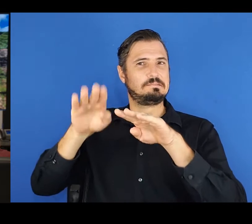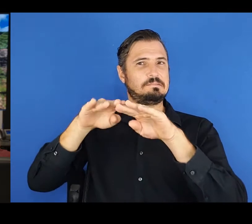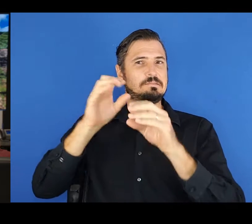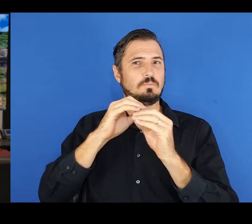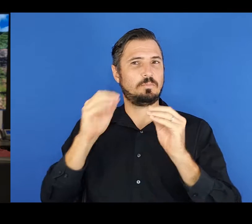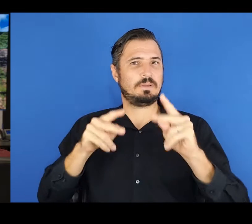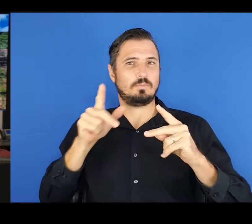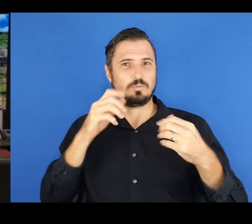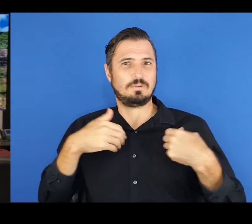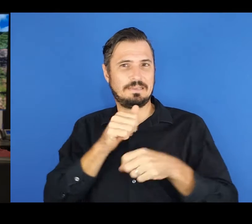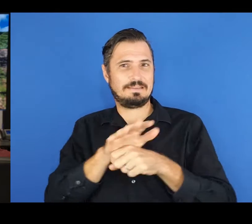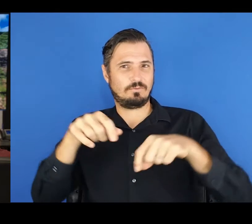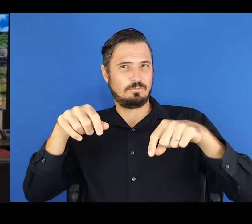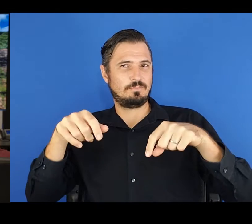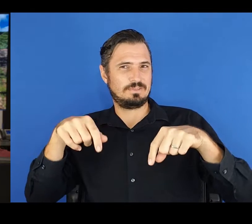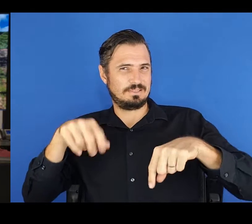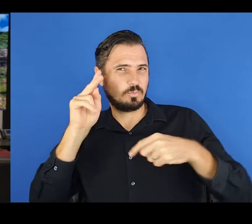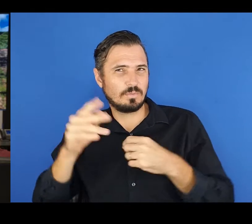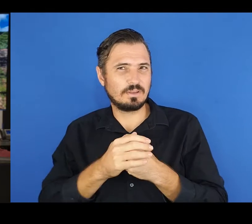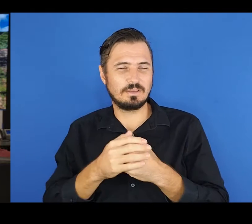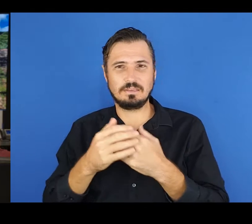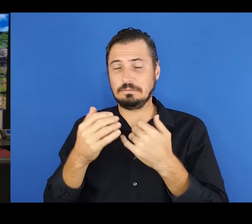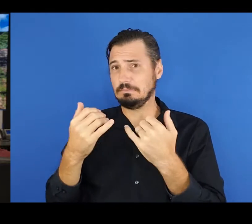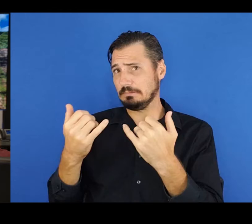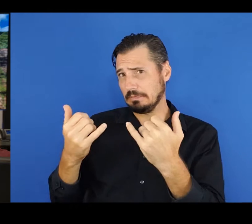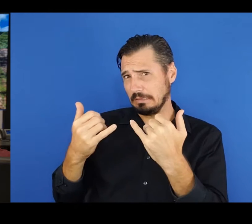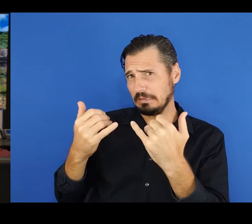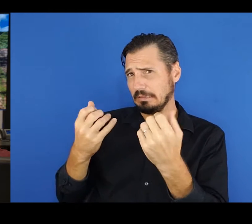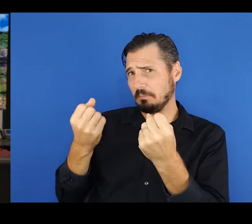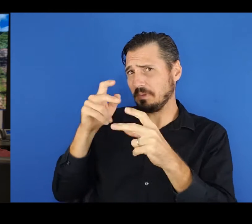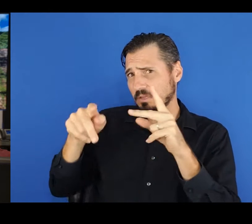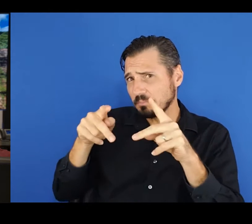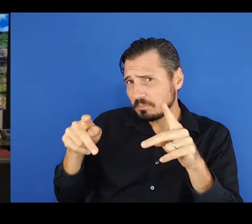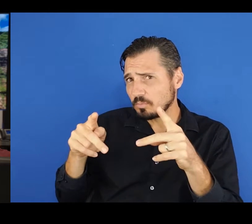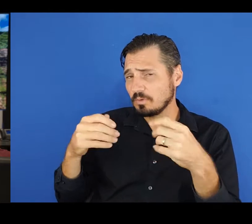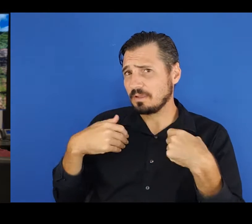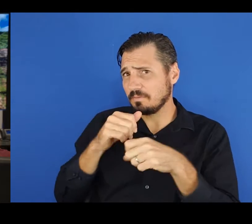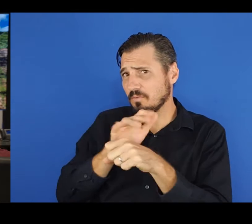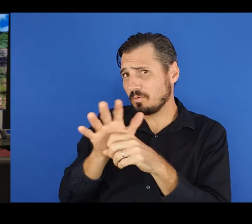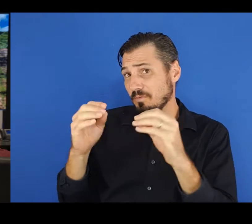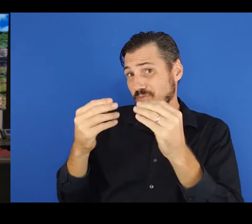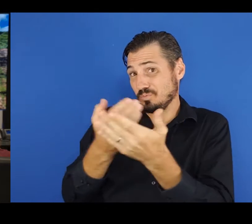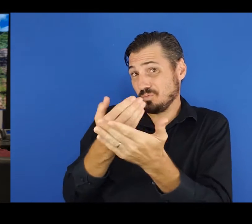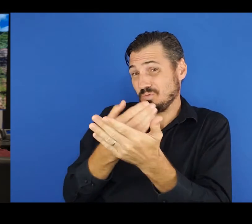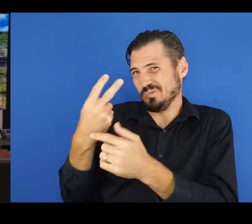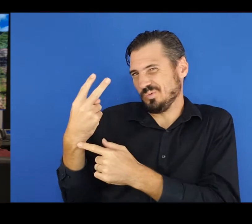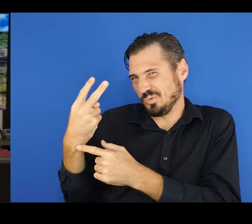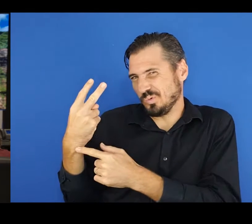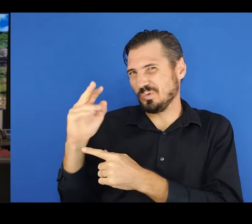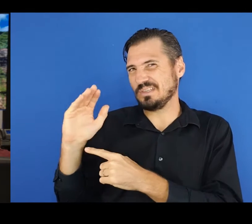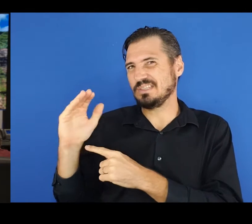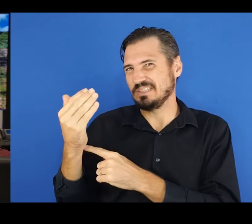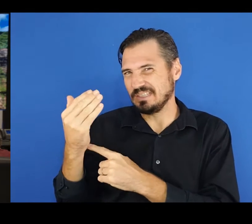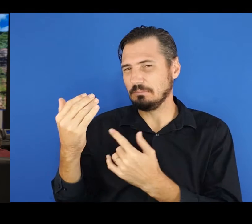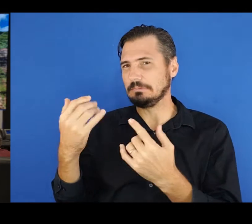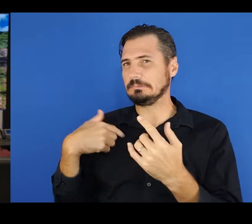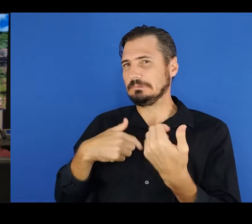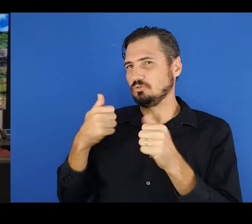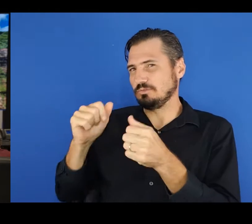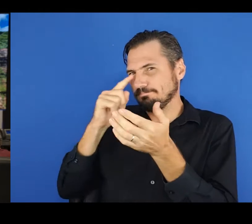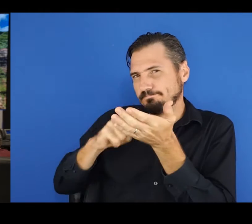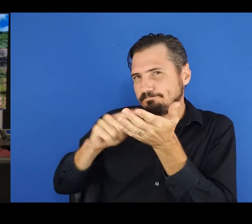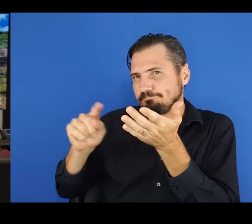of COVID-19 on Kauai. Today's case count is preliminary. It looks like we have 2 new cases with the sources of infection